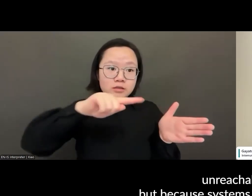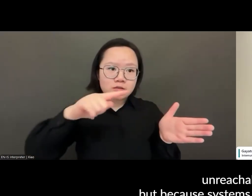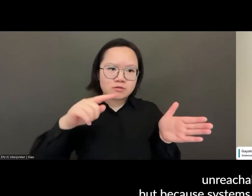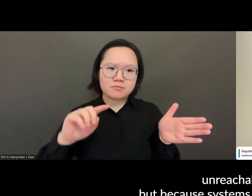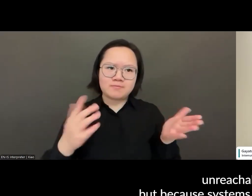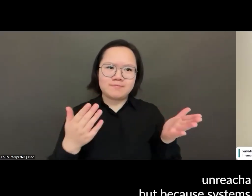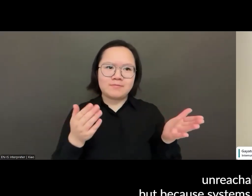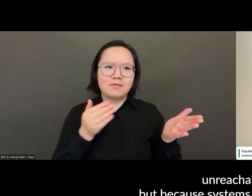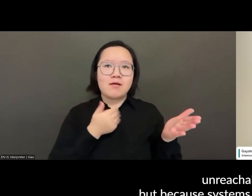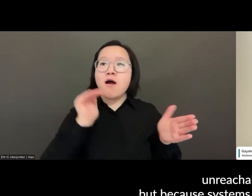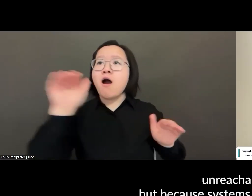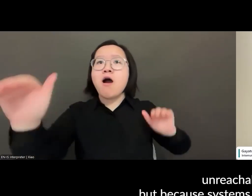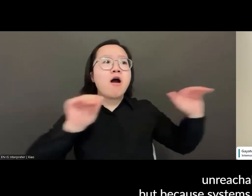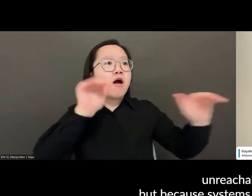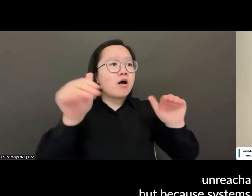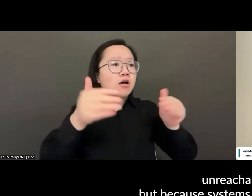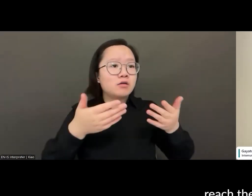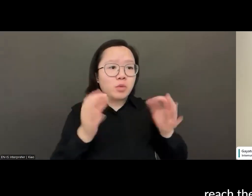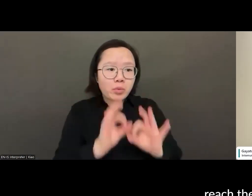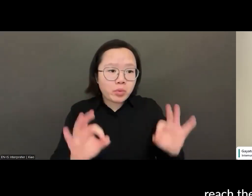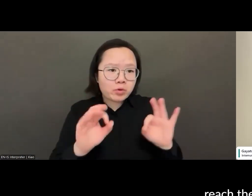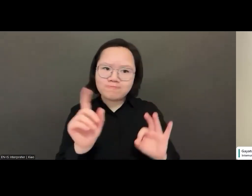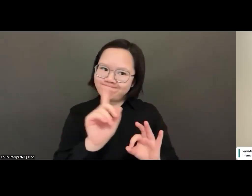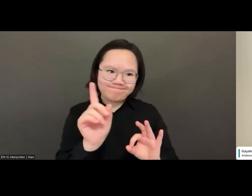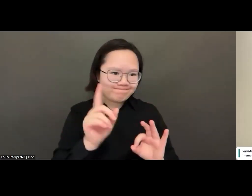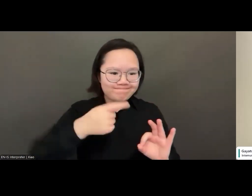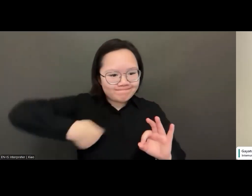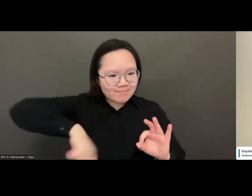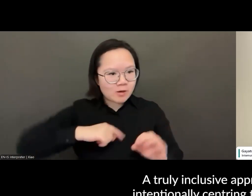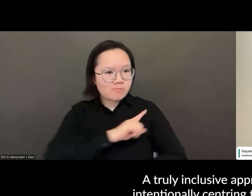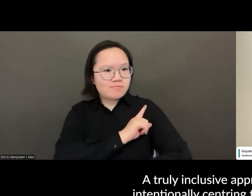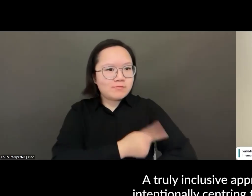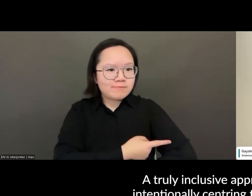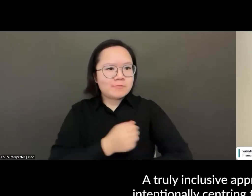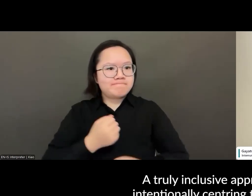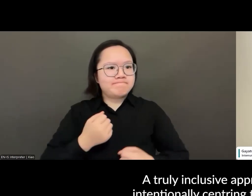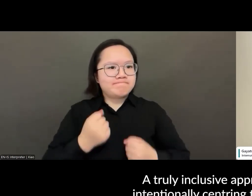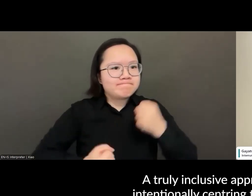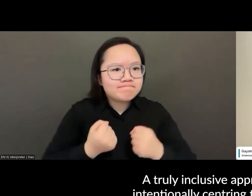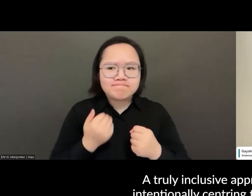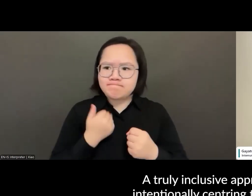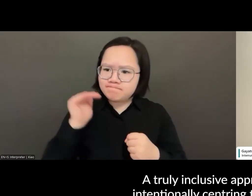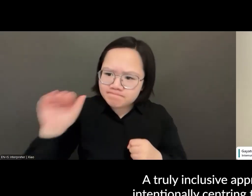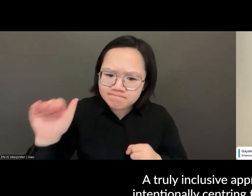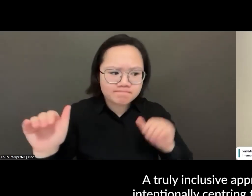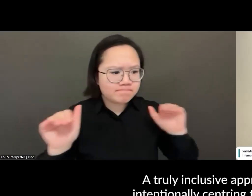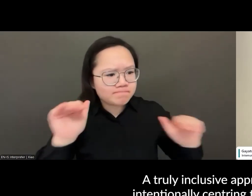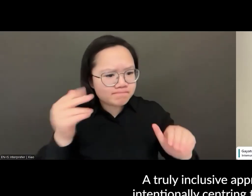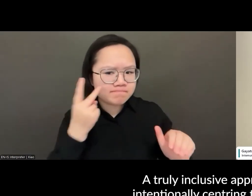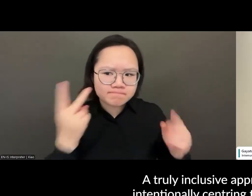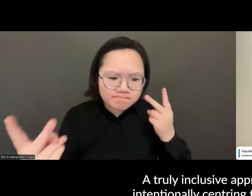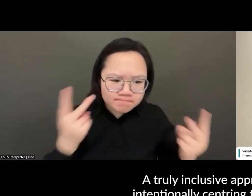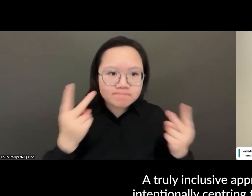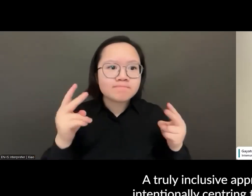unreachable, but because systems are not built to reach them. A truly inclusive approach starts